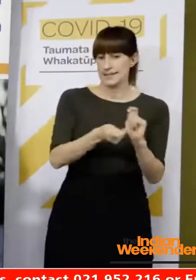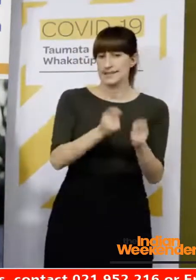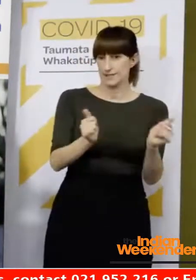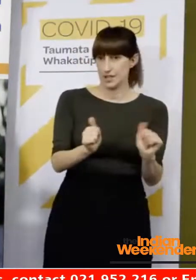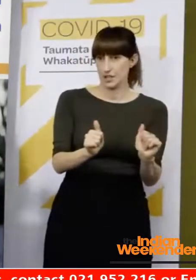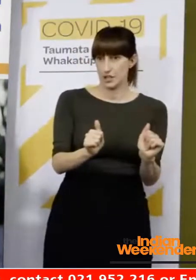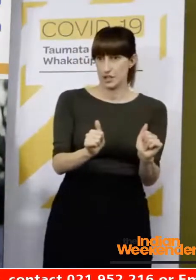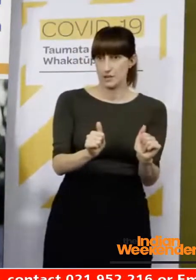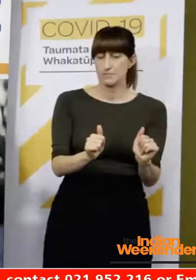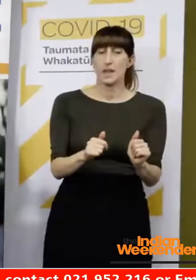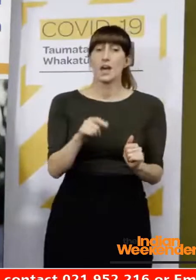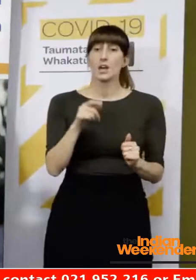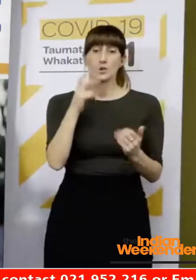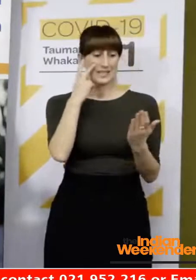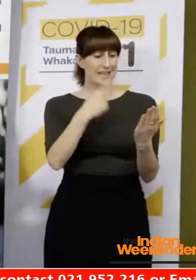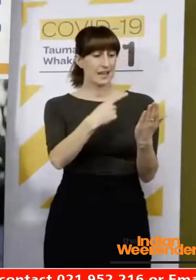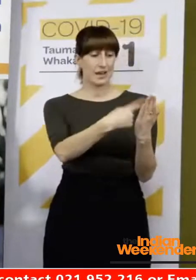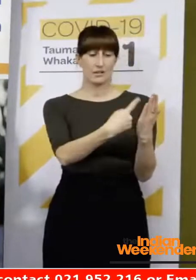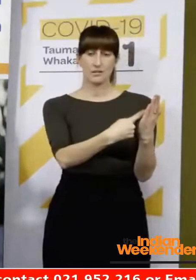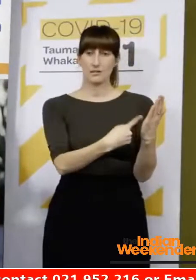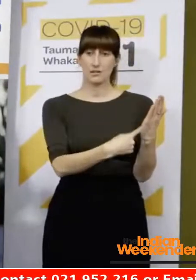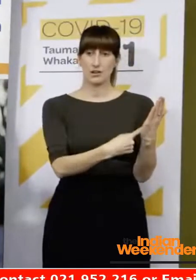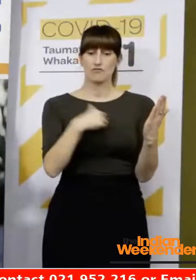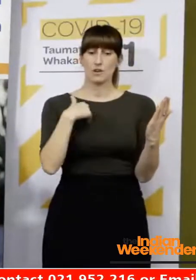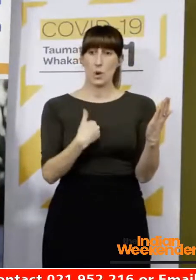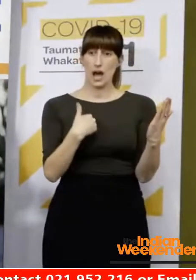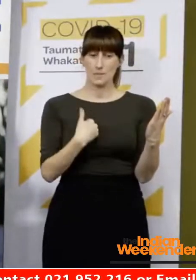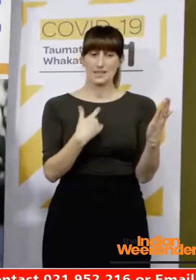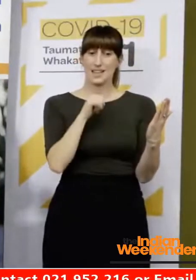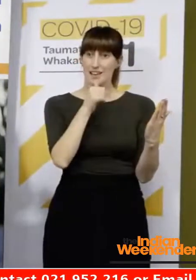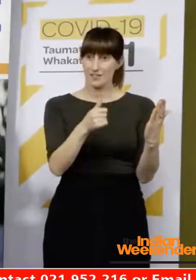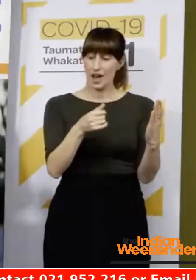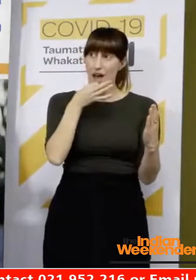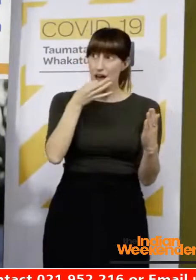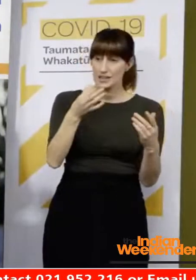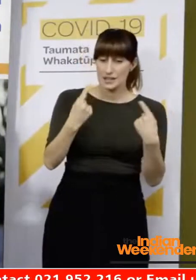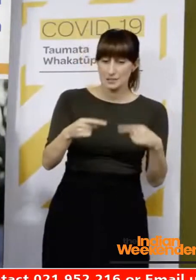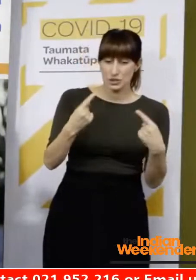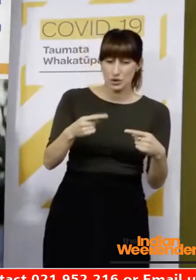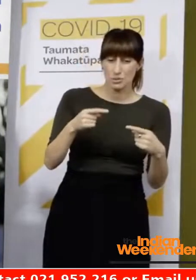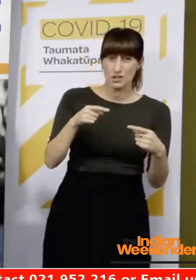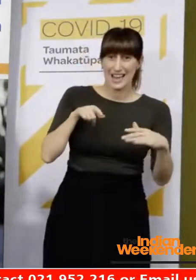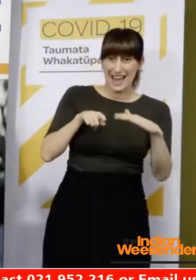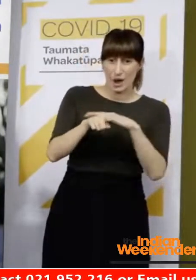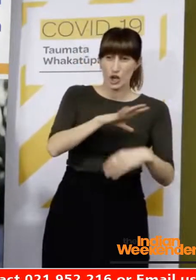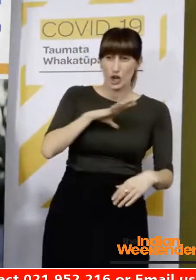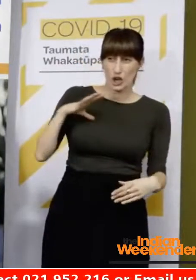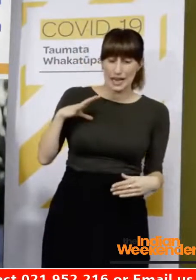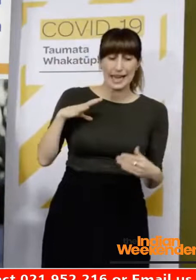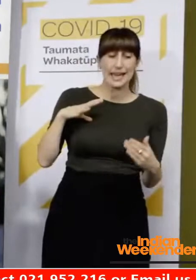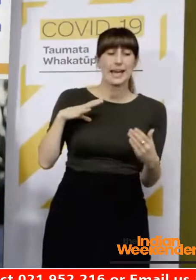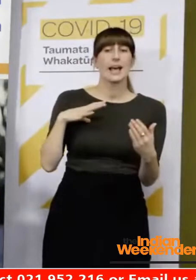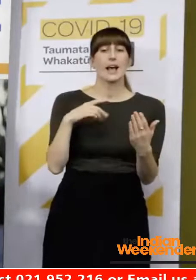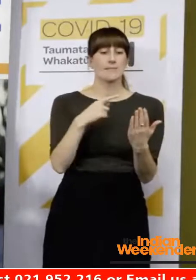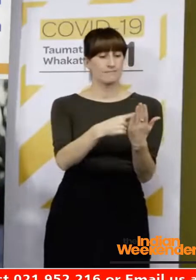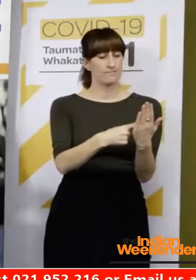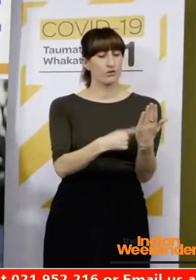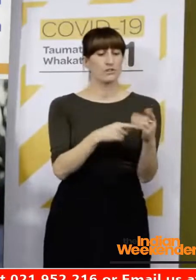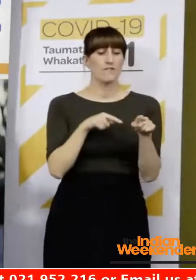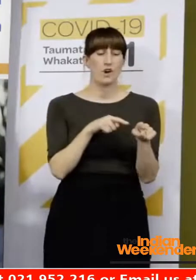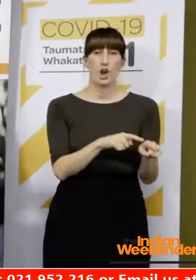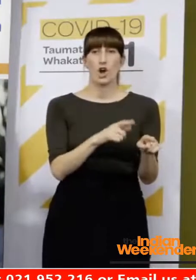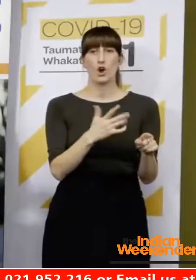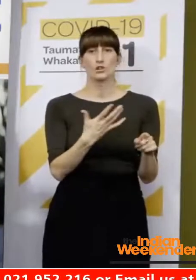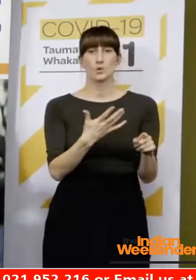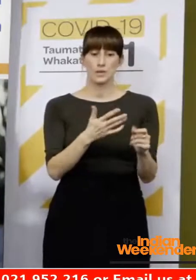packages sent leave. in from There's friends a and very family or strict set whatever, of but which you have to obligations pay and for that as criteria well, or on they to pay ensure for that that. the community is You kept could safe. do this whole process. They're going in, without and the